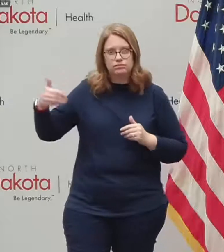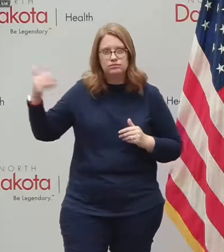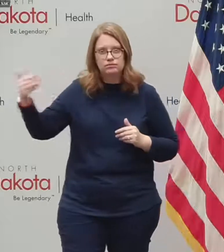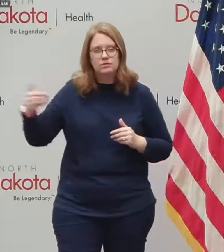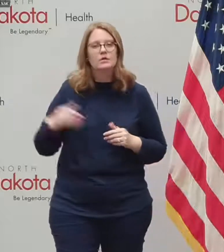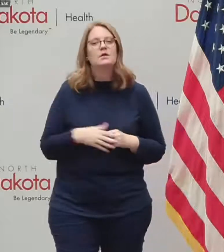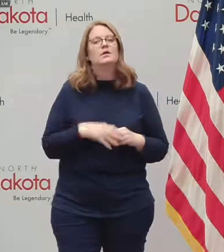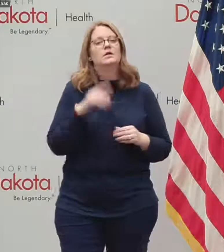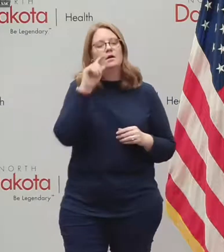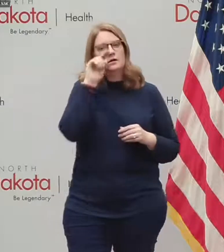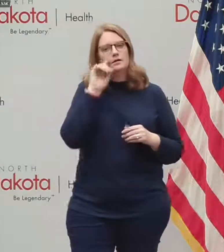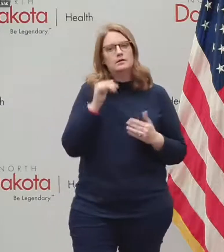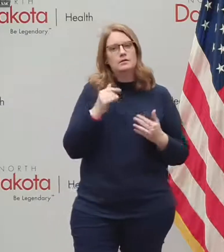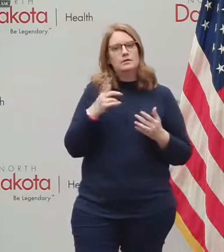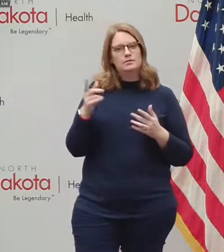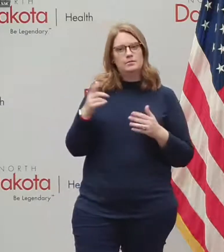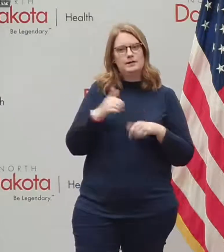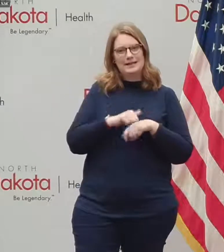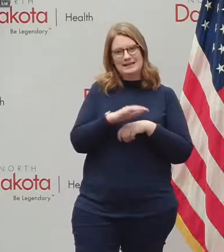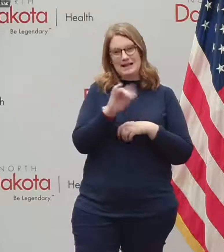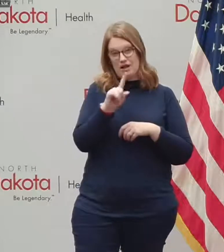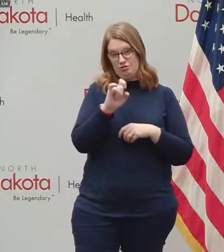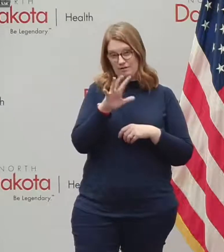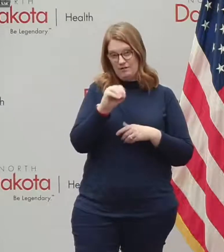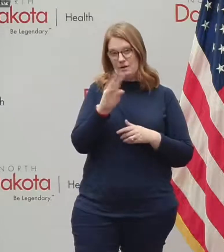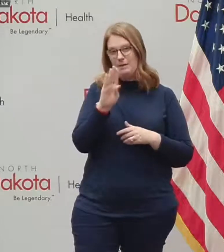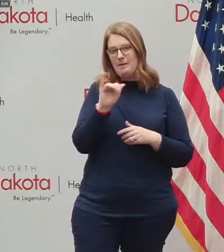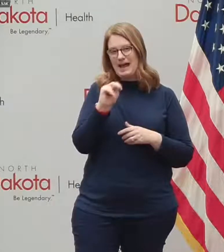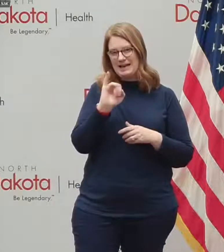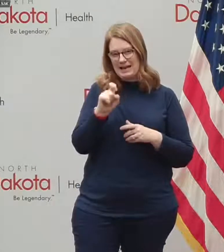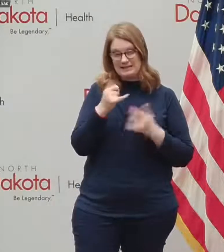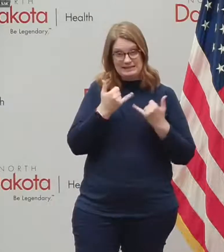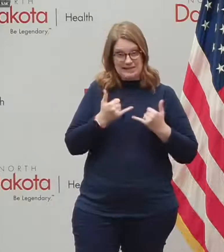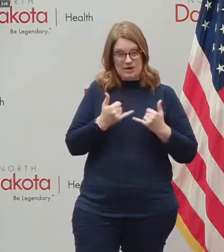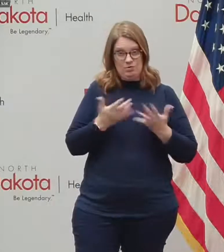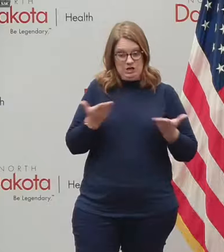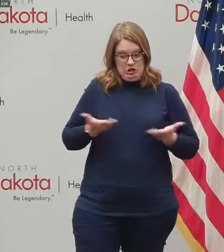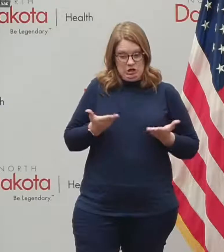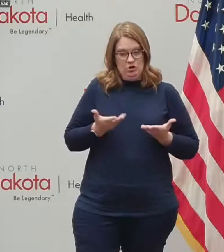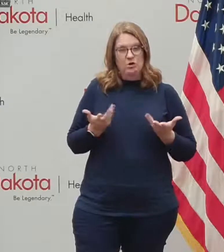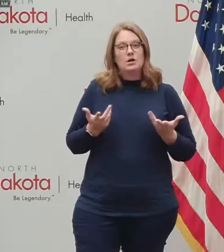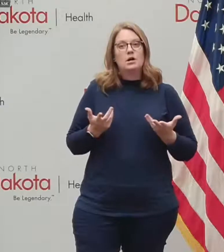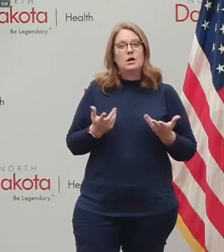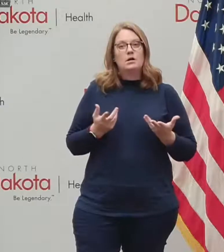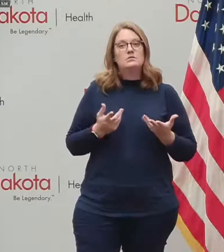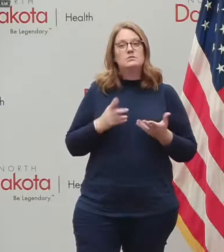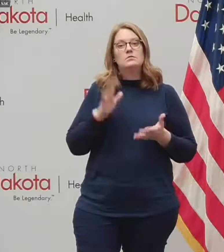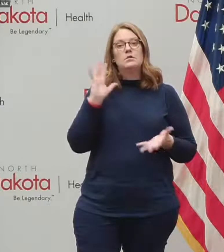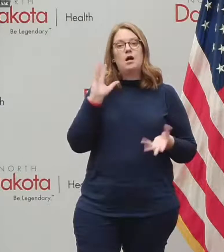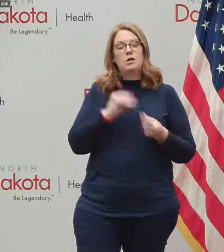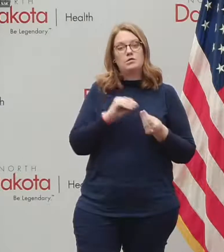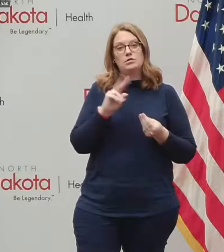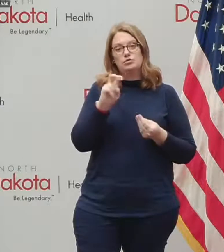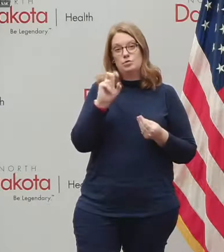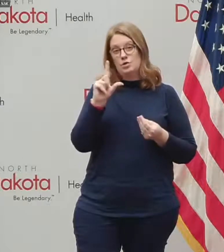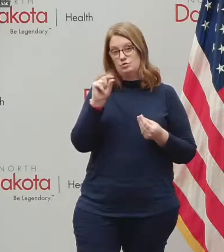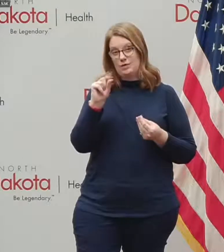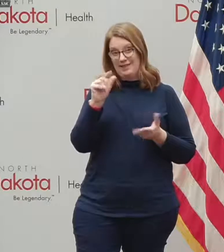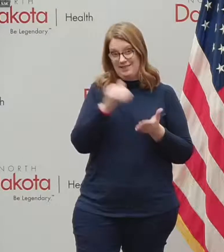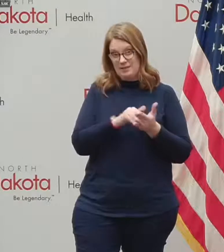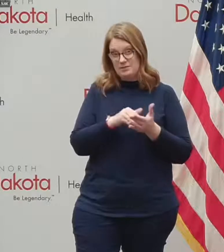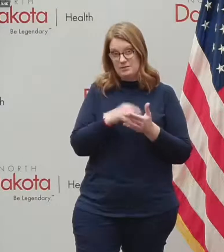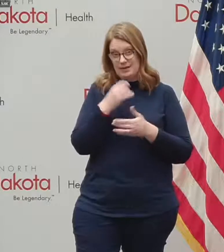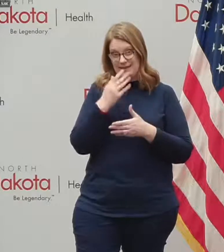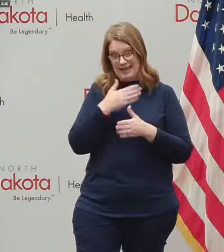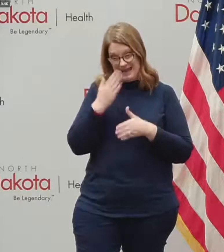been shipped about 150 Binax Now that are here, and we've been assured a total of 220,000 by year end.